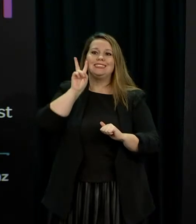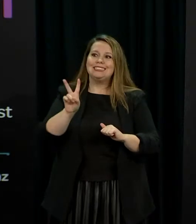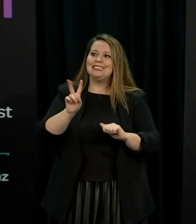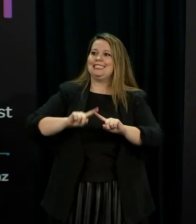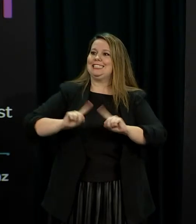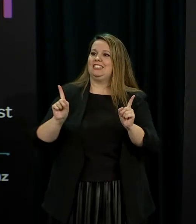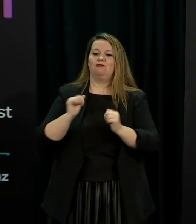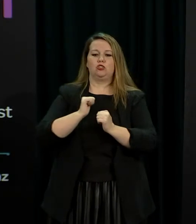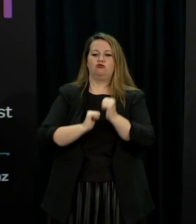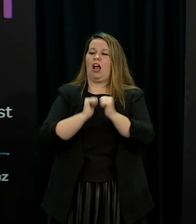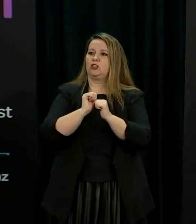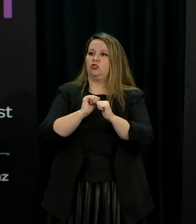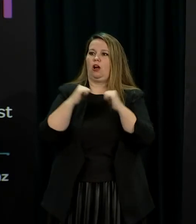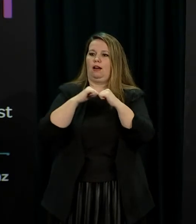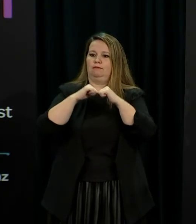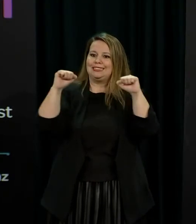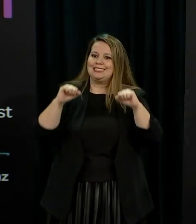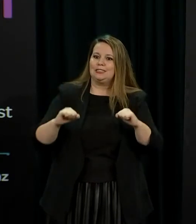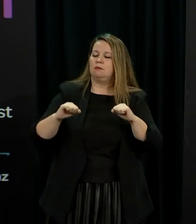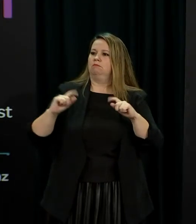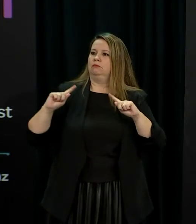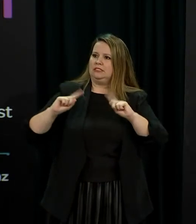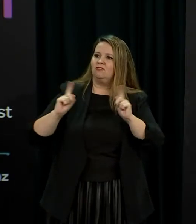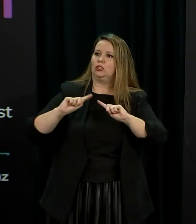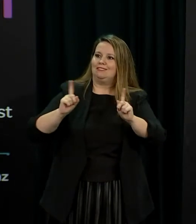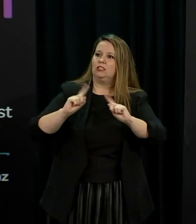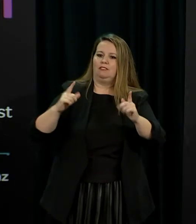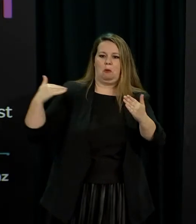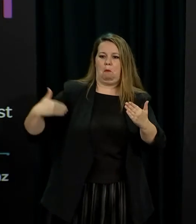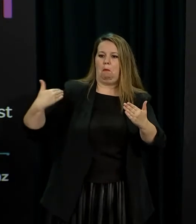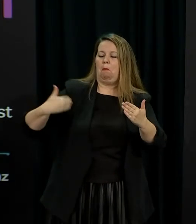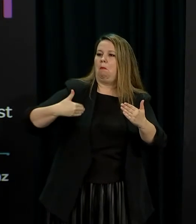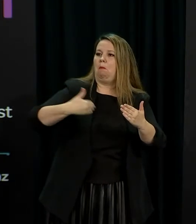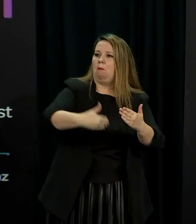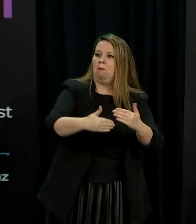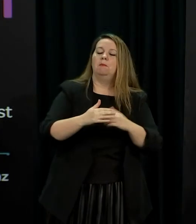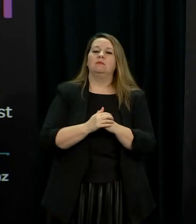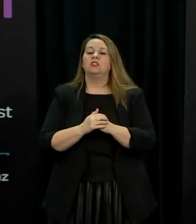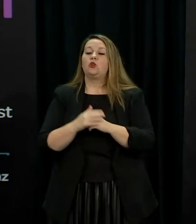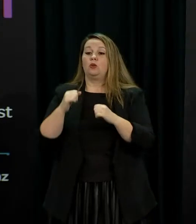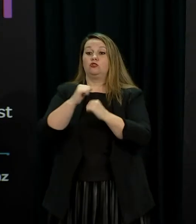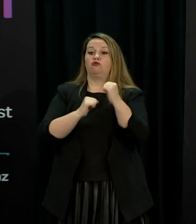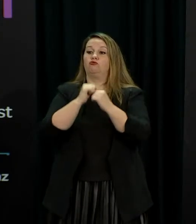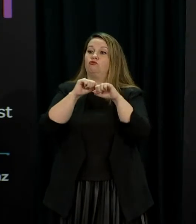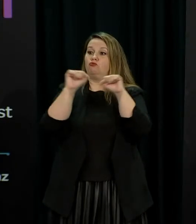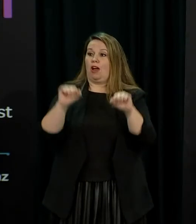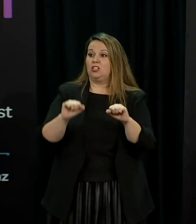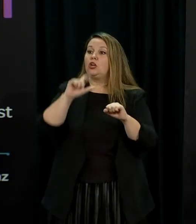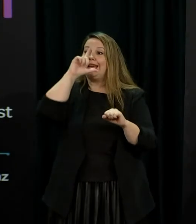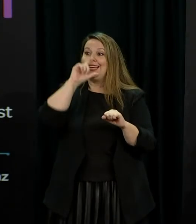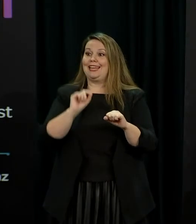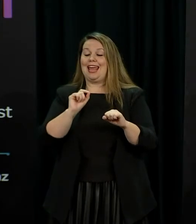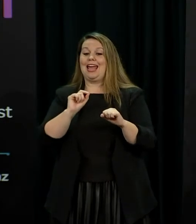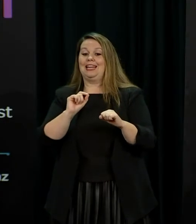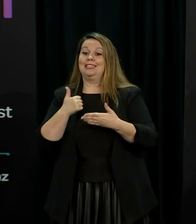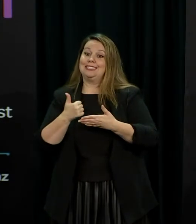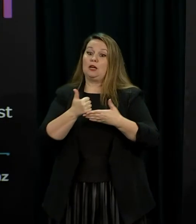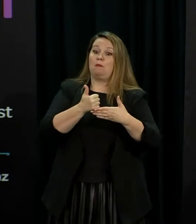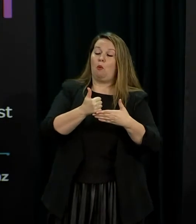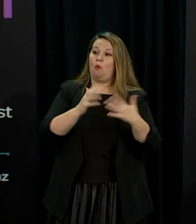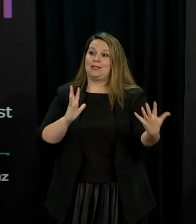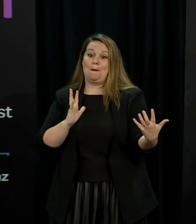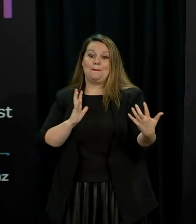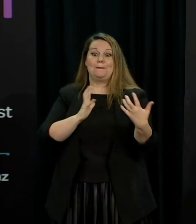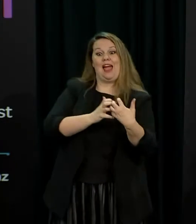can either support or not support the sort of outcomes and objectives that you're wanting to achieve. And the purpose